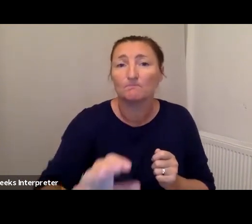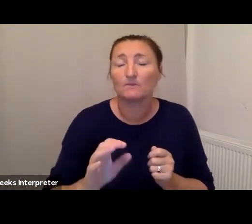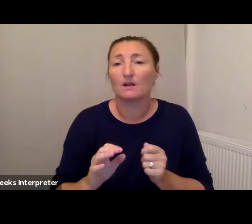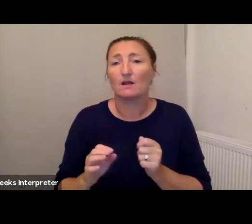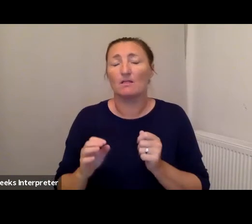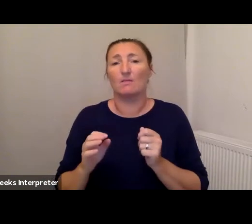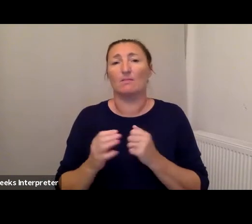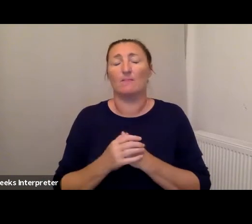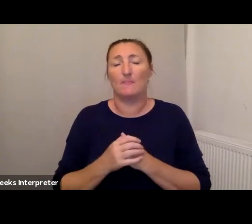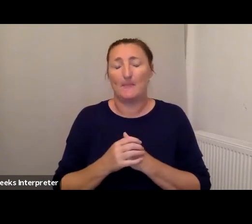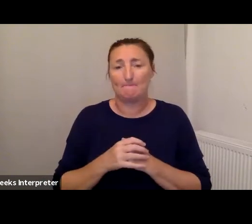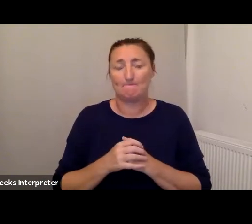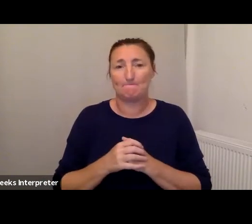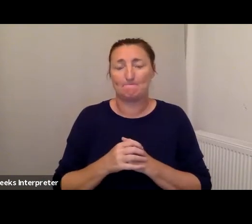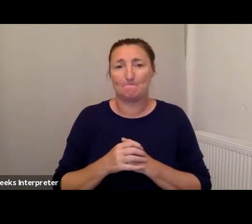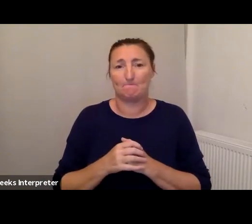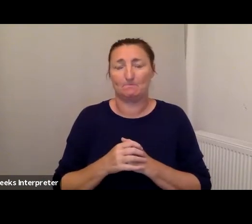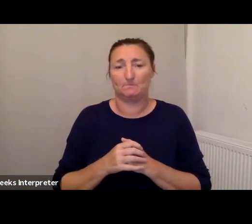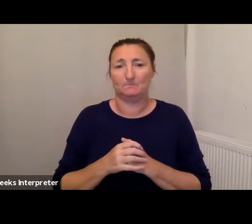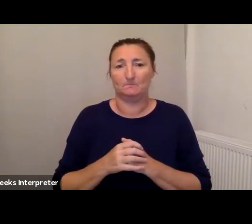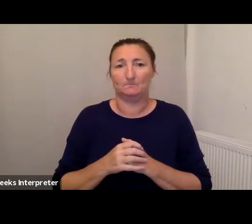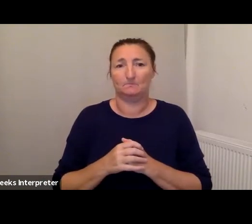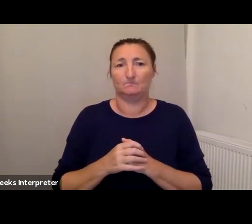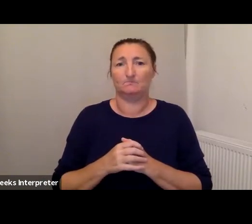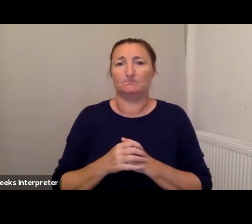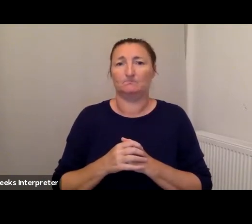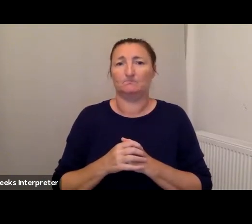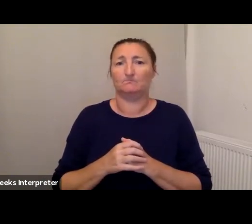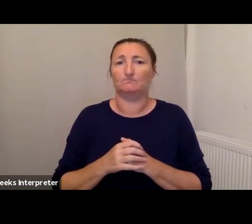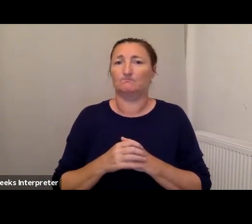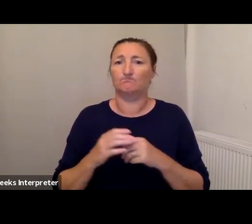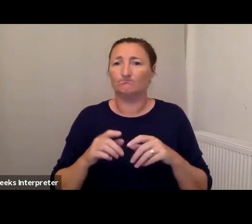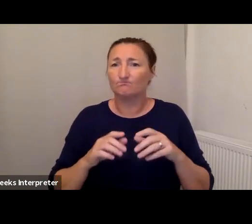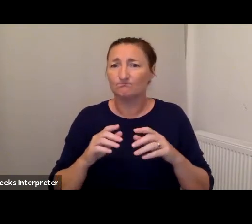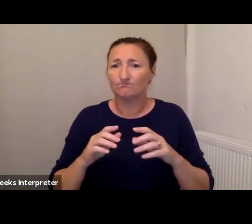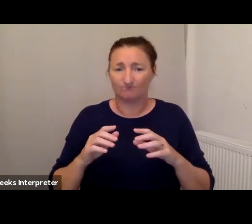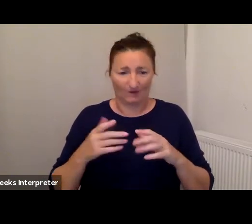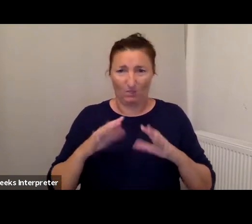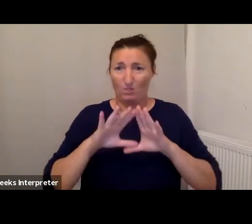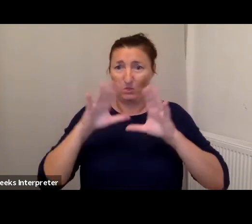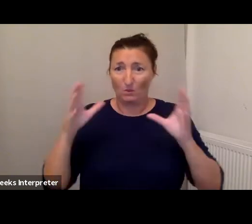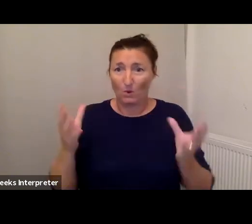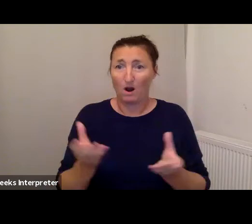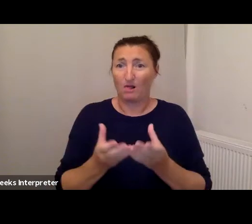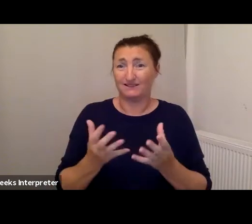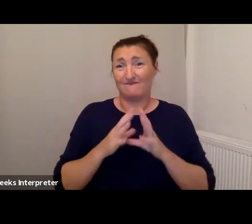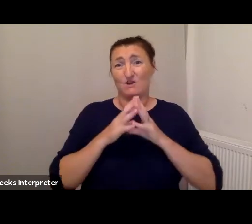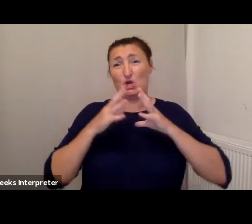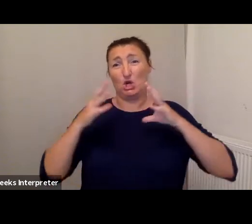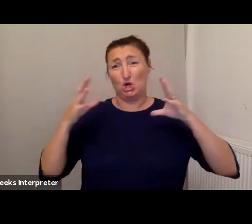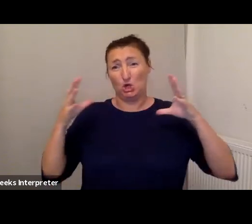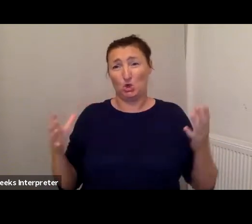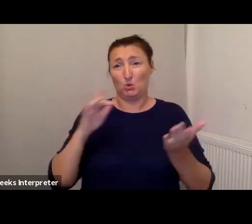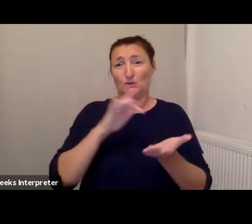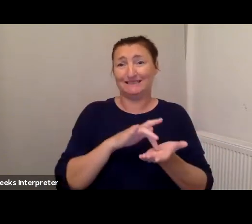is we are looking at deltas, civilizations, where there are huge cities that were there and are no